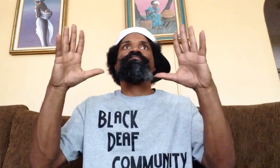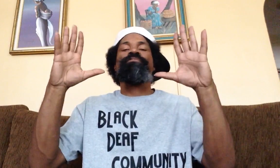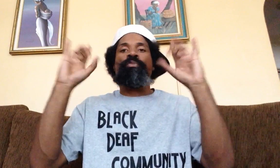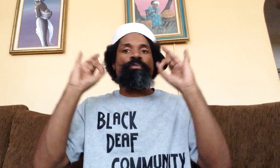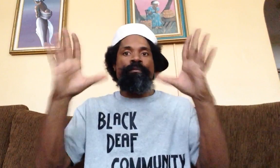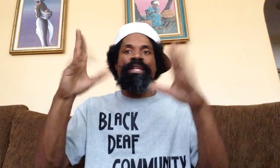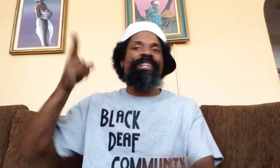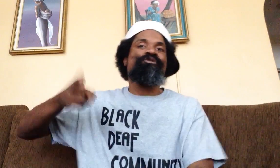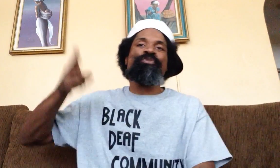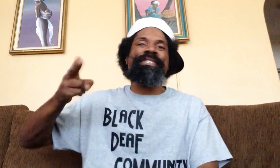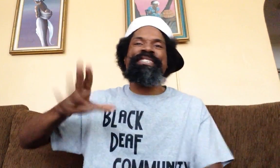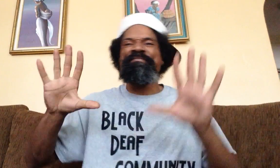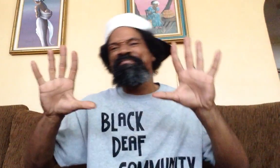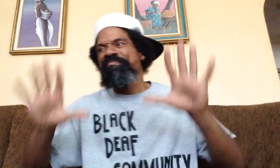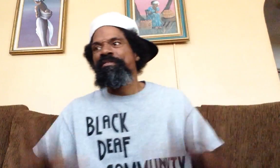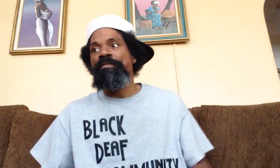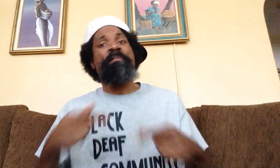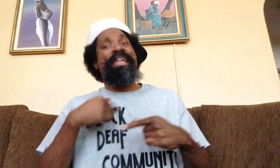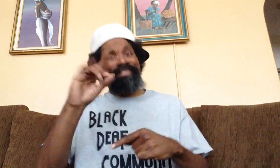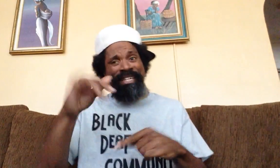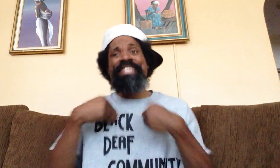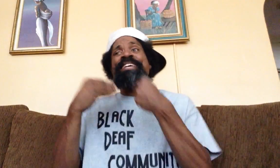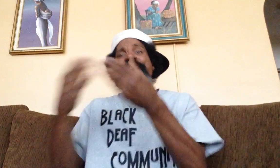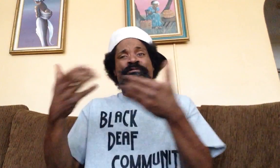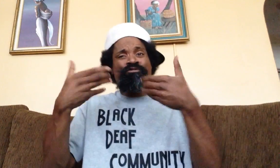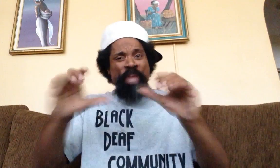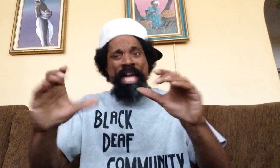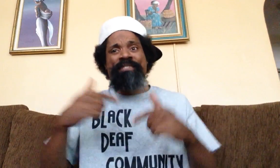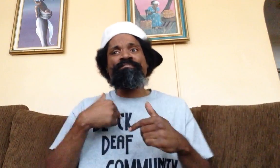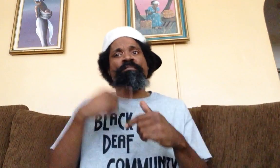the beginning of this series, they said they'd have won 4 straight. Nobody here would have believed